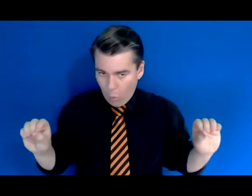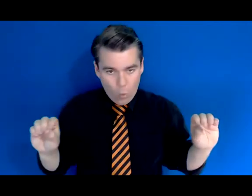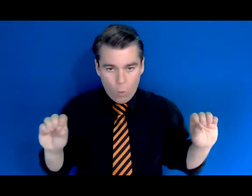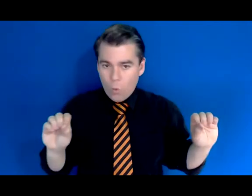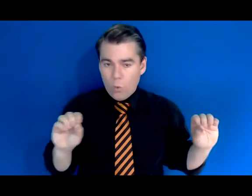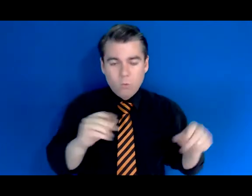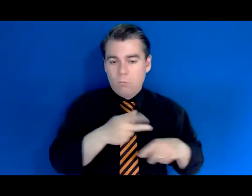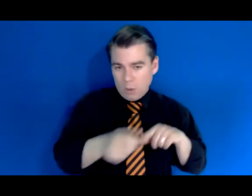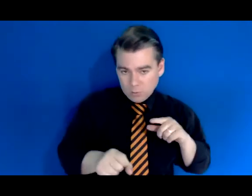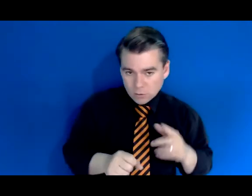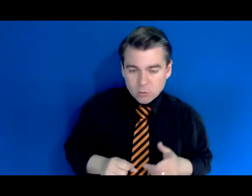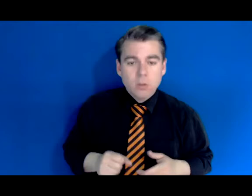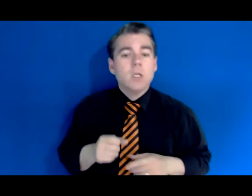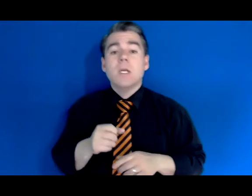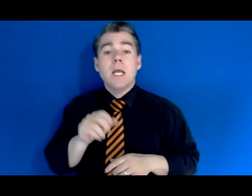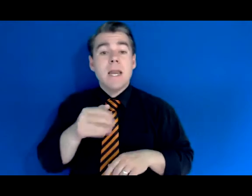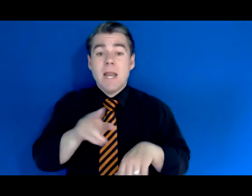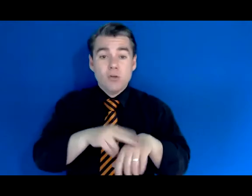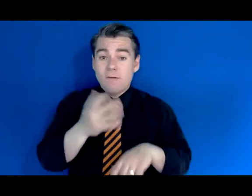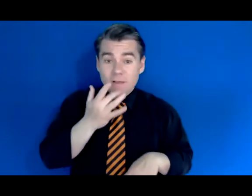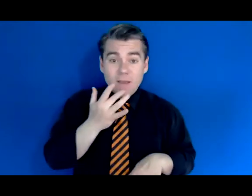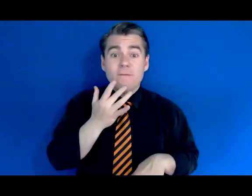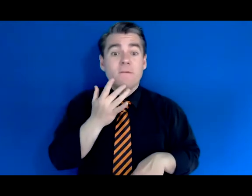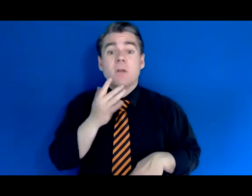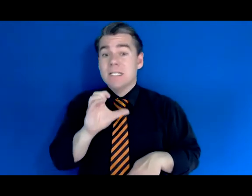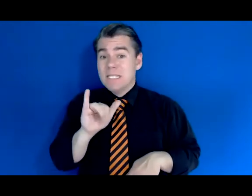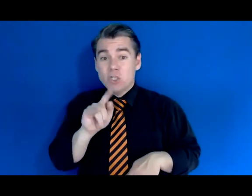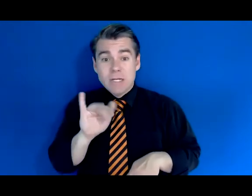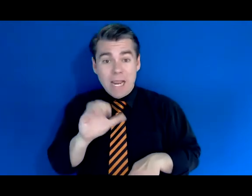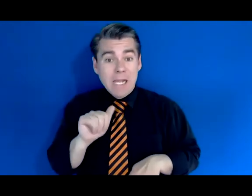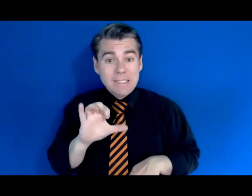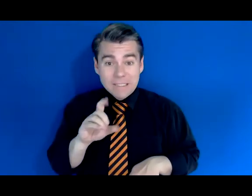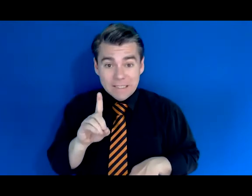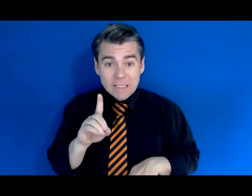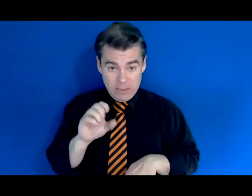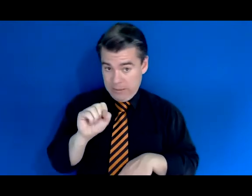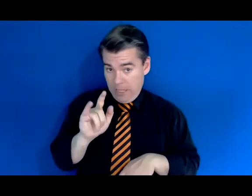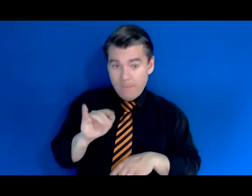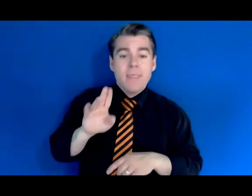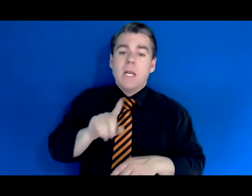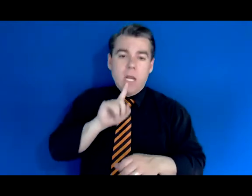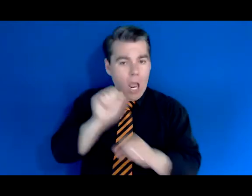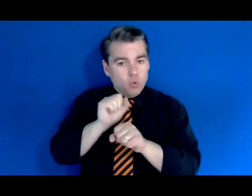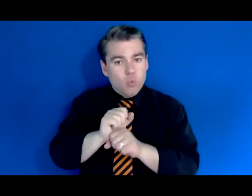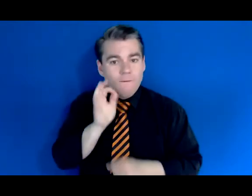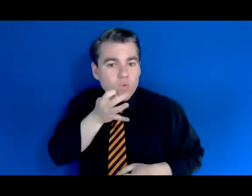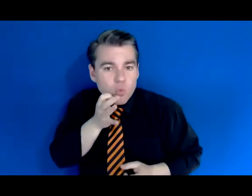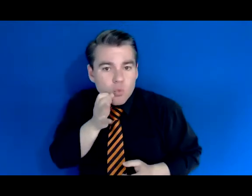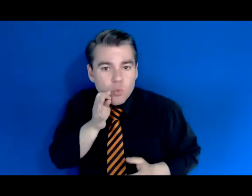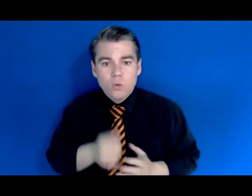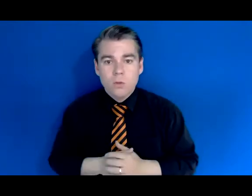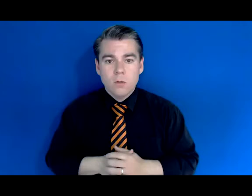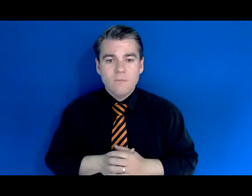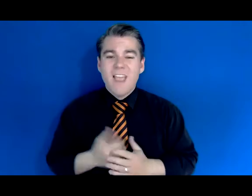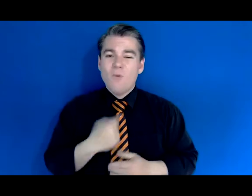natural flavor in Slim are truly derived from fruit. There's an article here that you can click on and